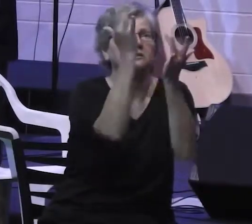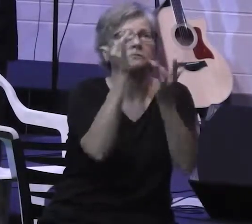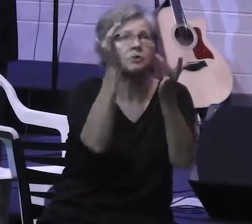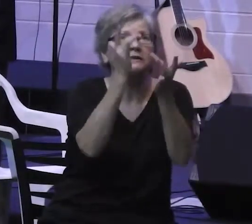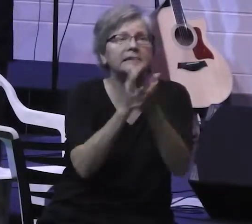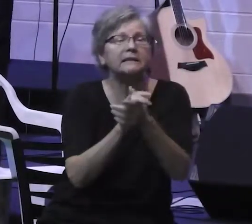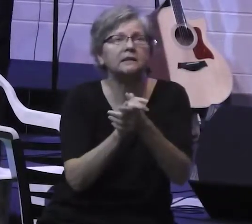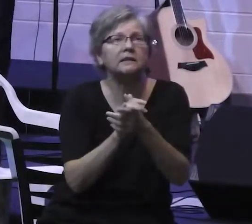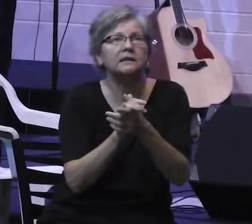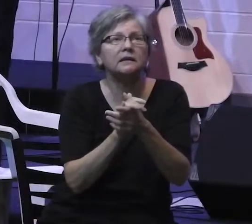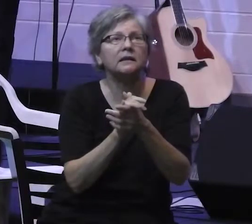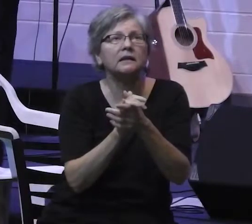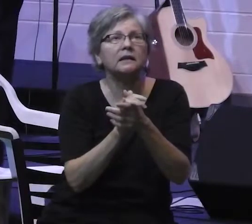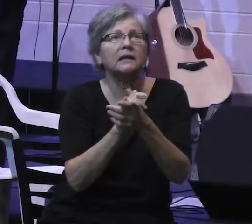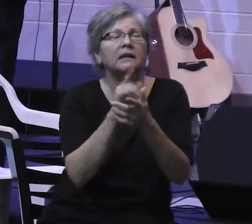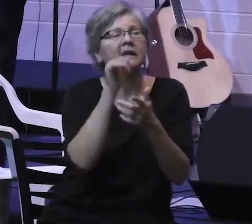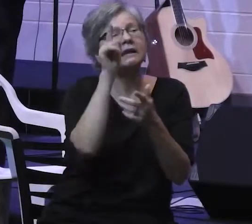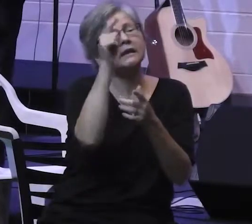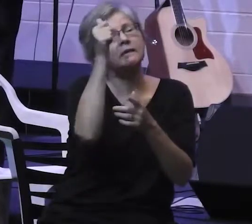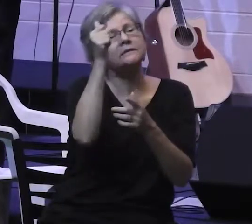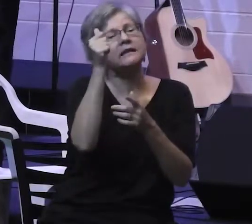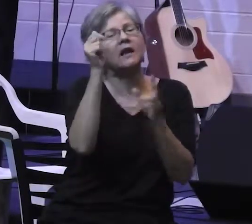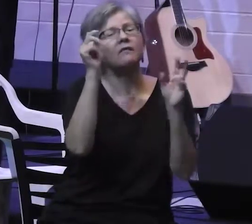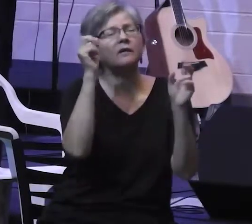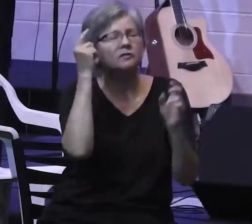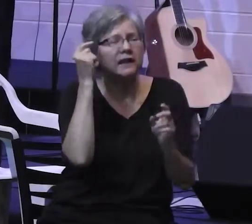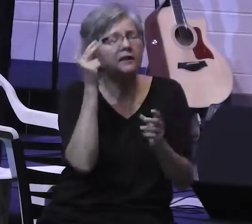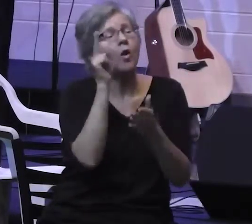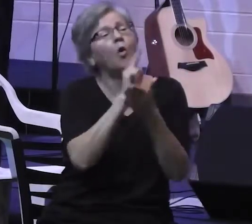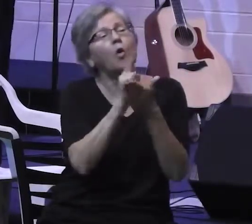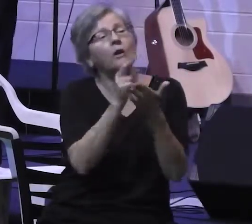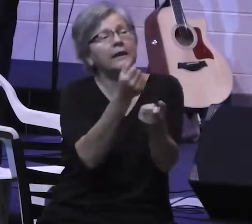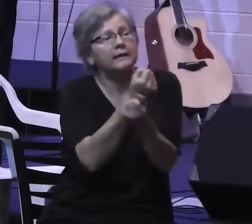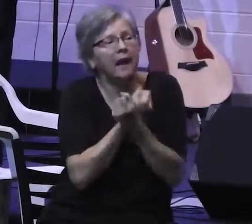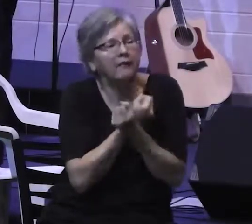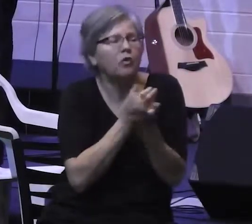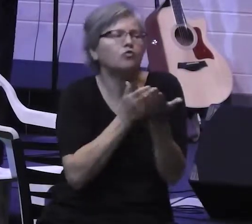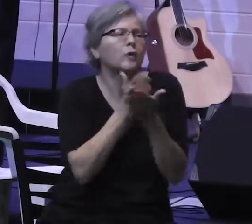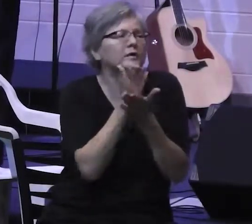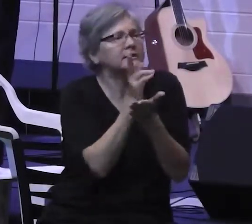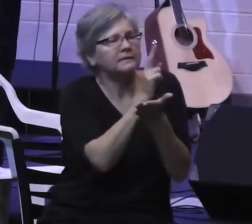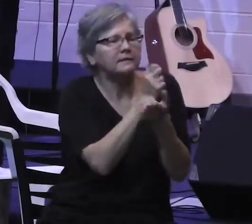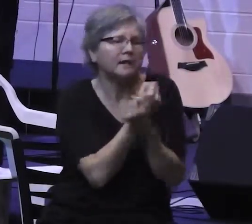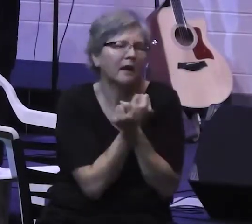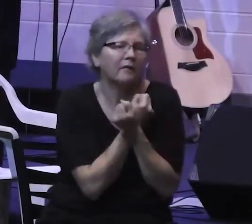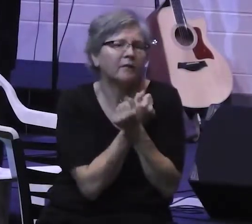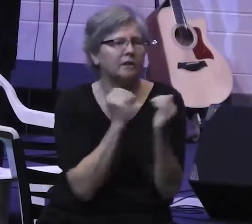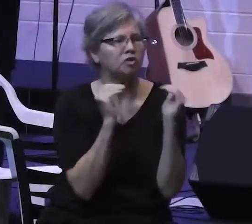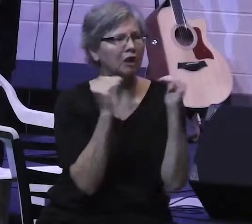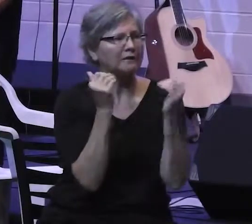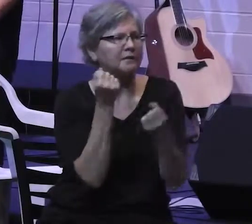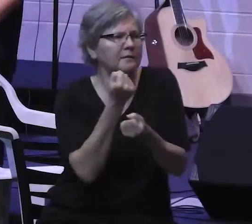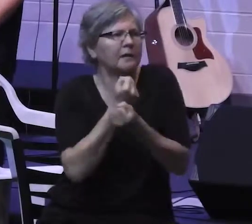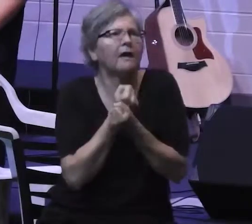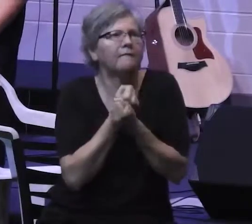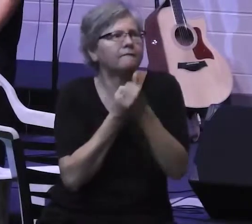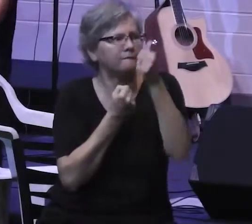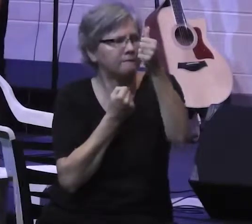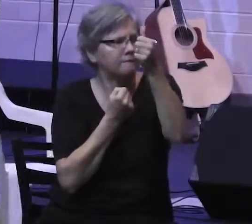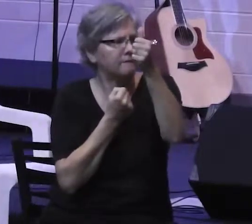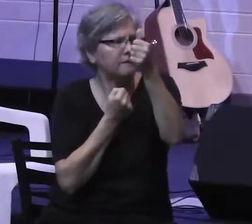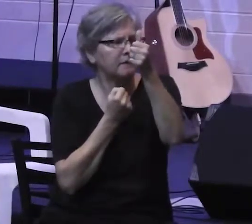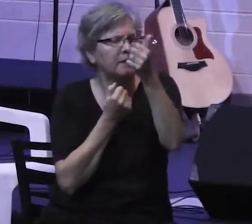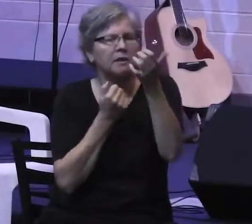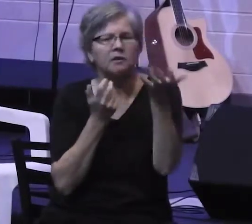those things, but He's holy love, and He's righteous love, and He's just love. And so in